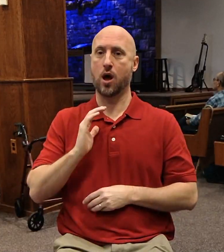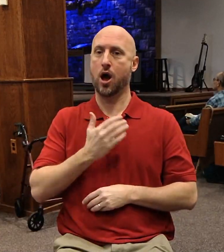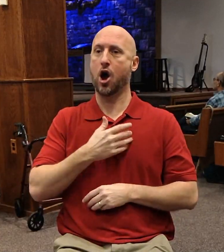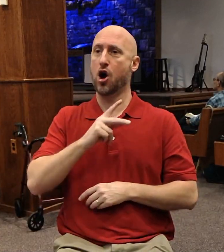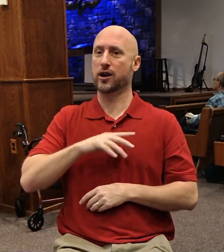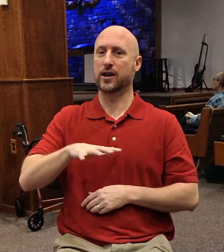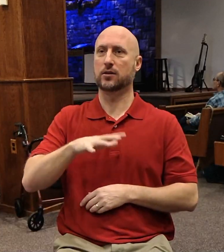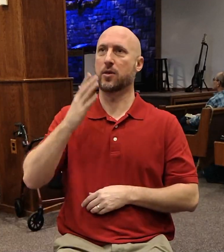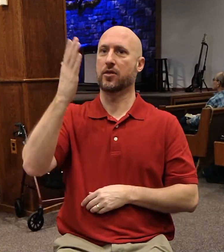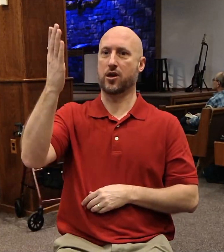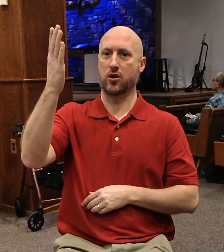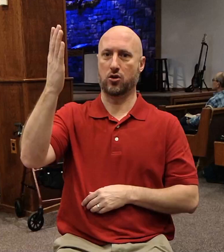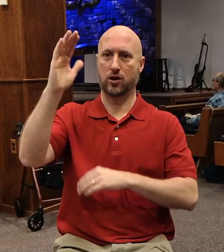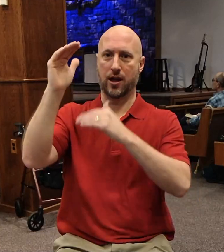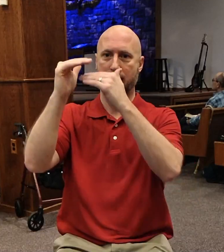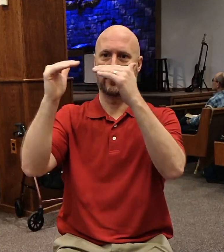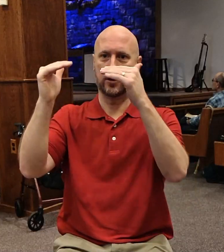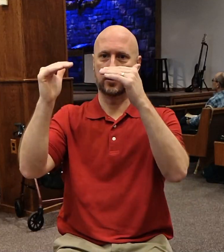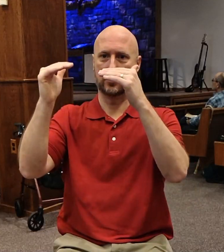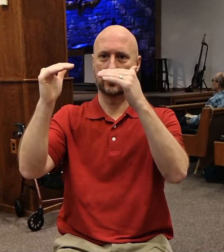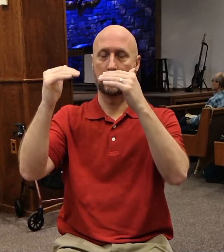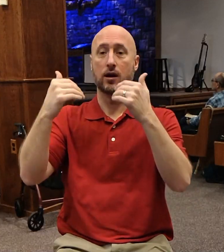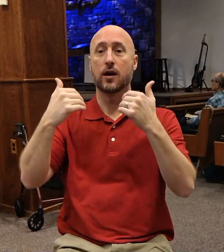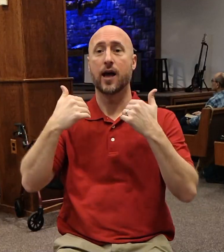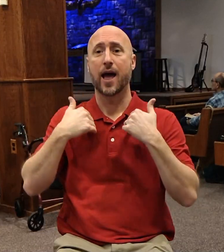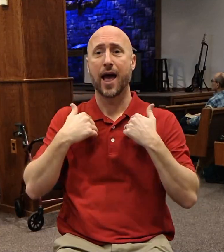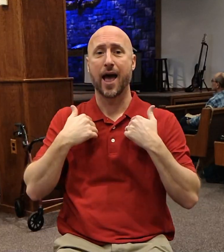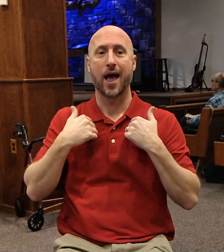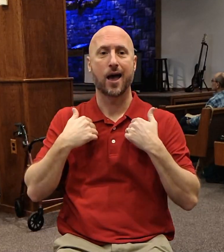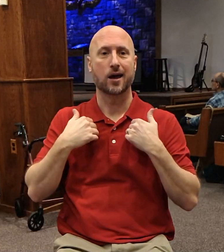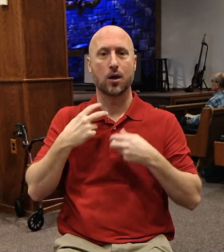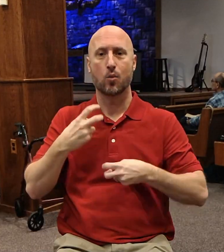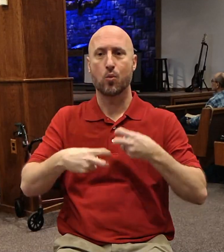There were the racial tensions that arose again